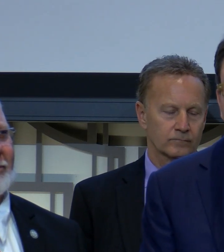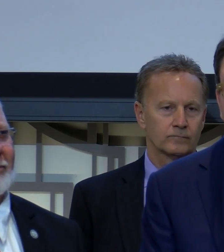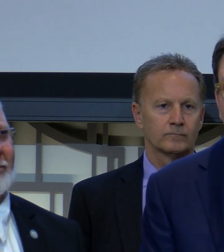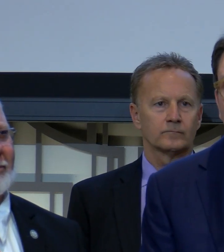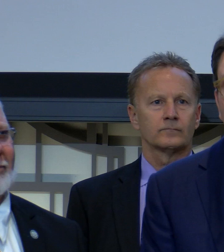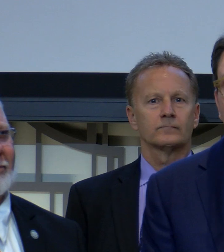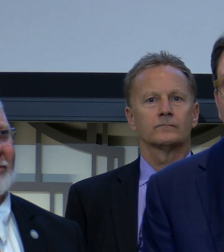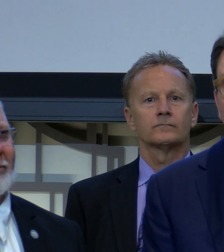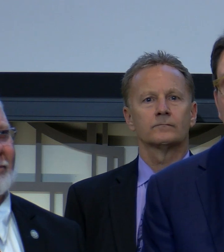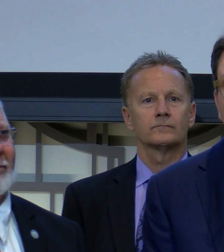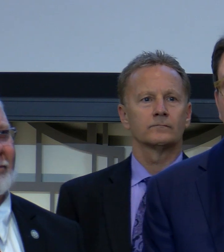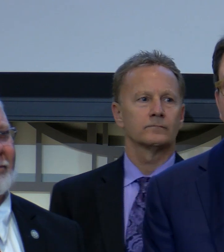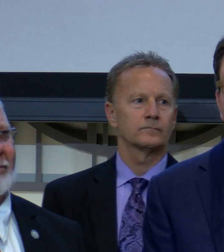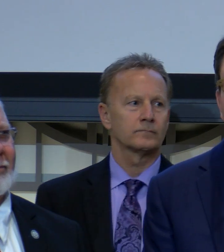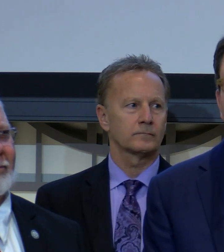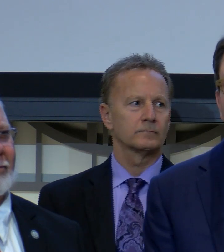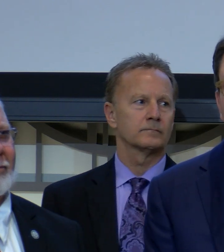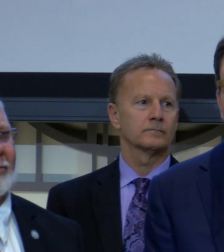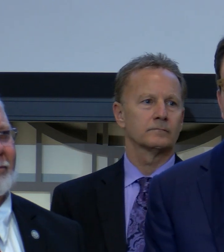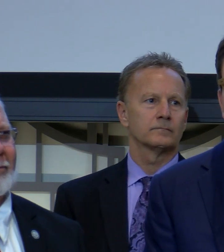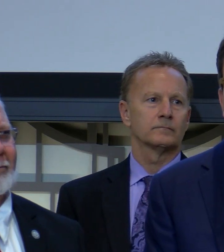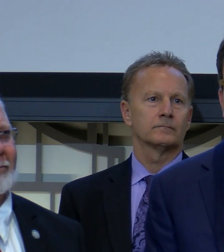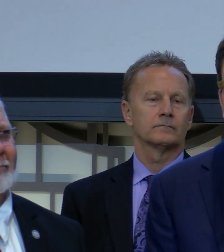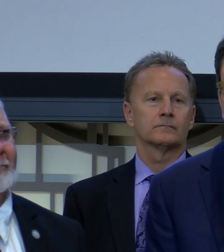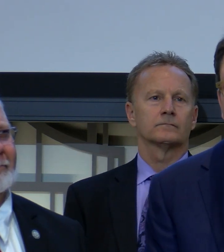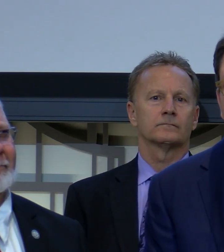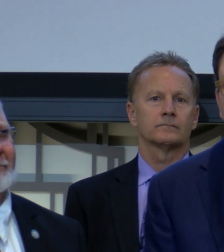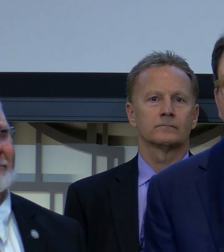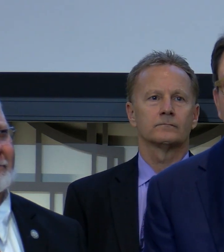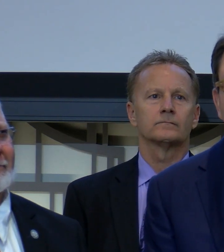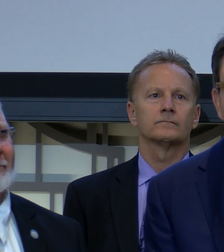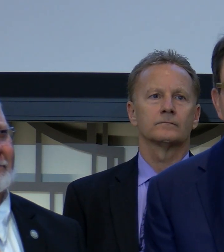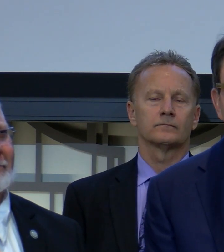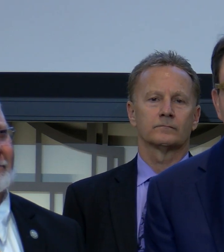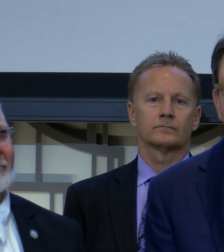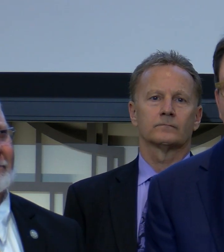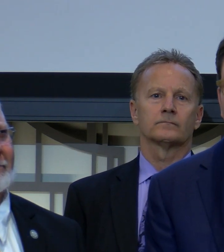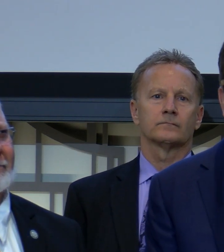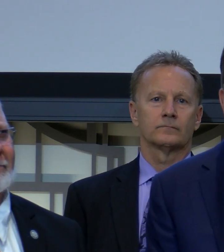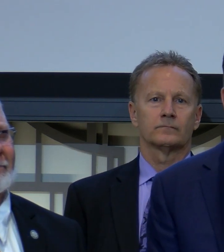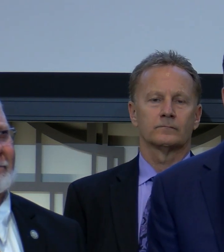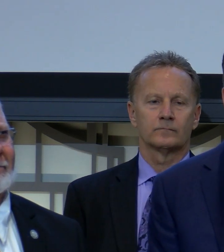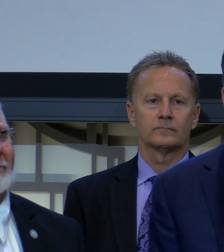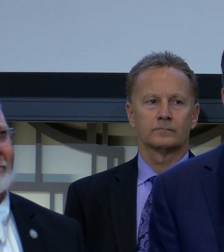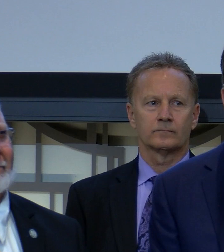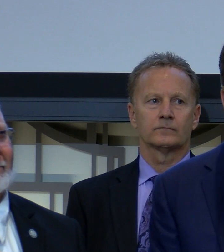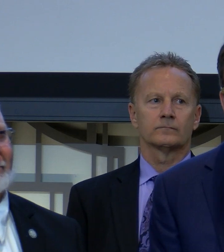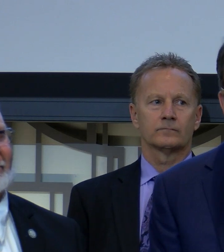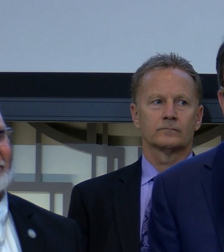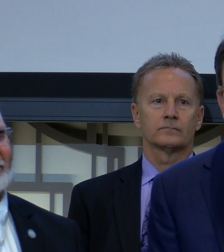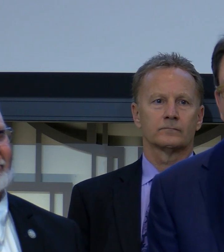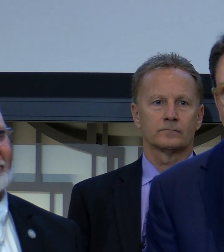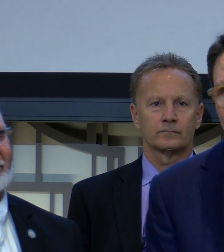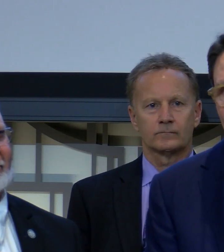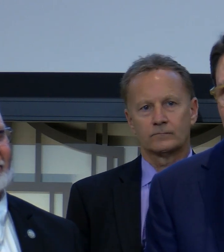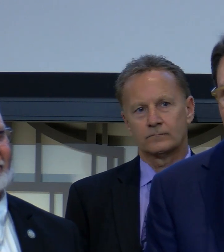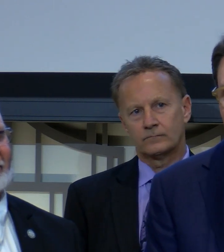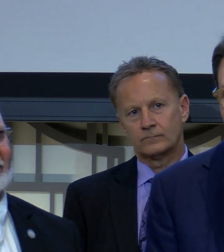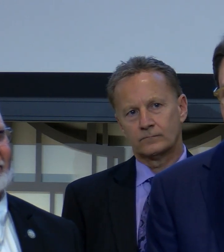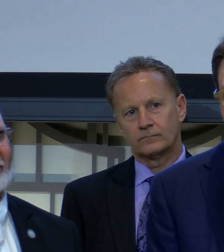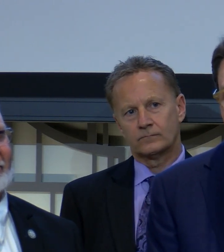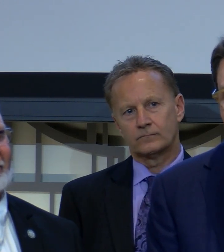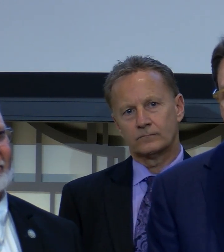important is that we're looking at the importance of safety with regard to social distancing, which is a complicated term because when you say